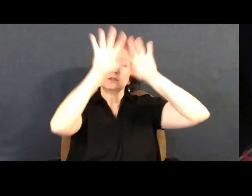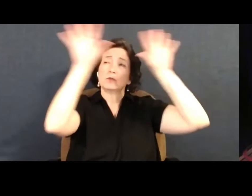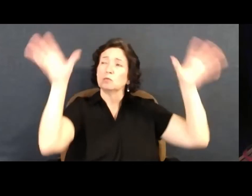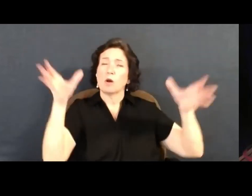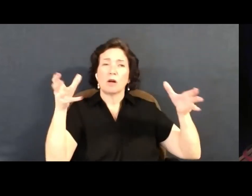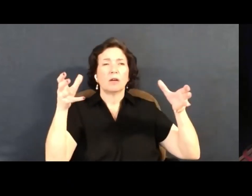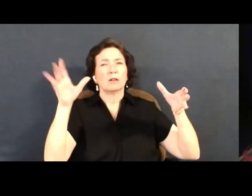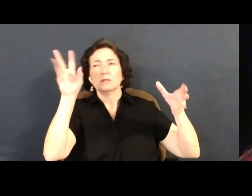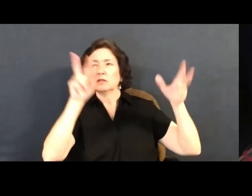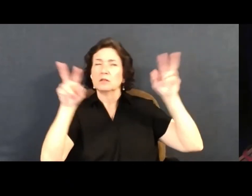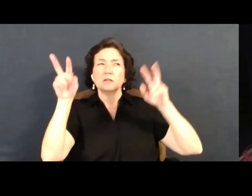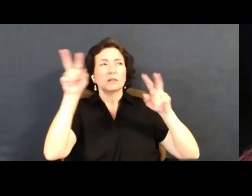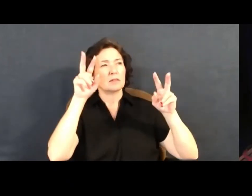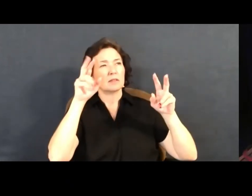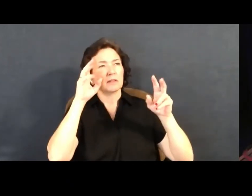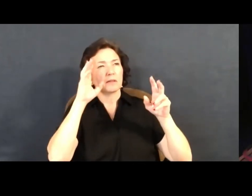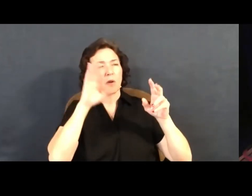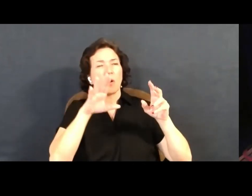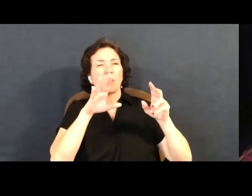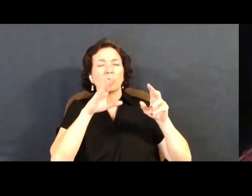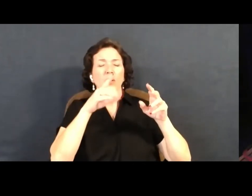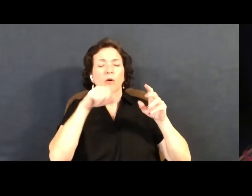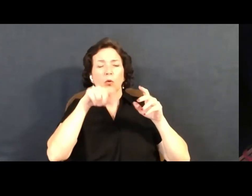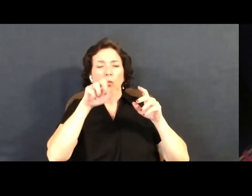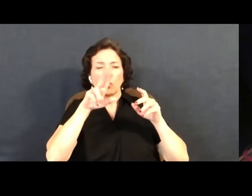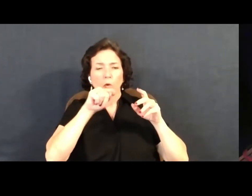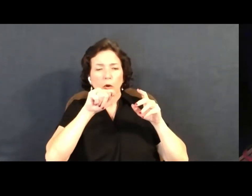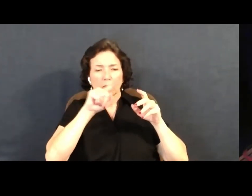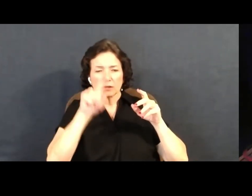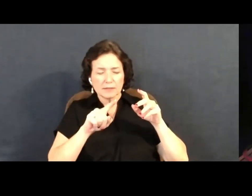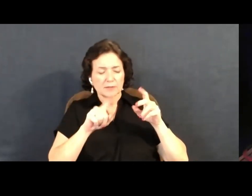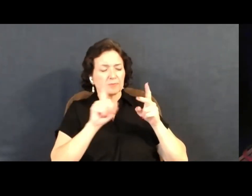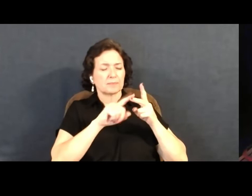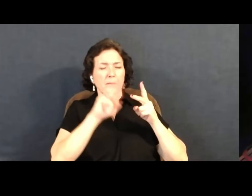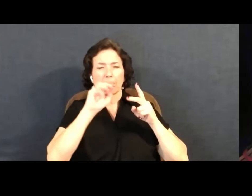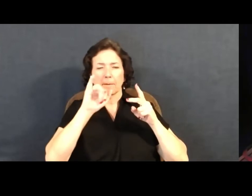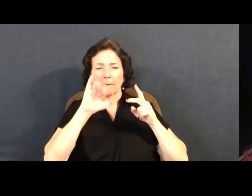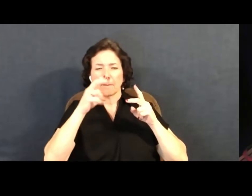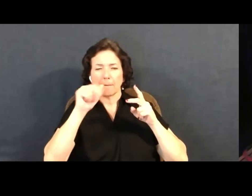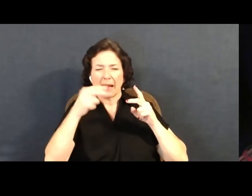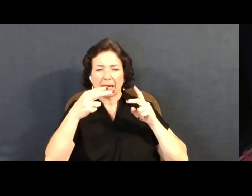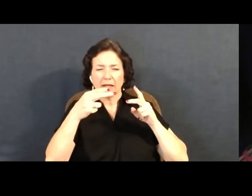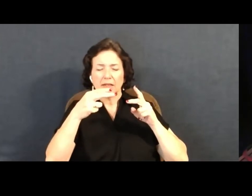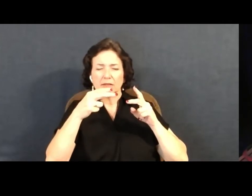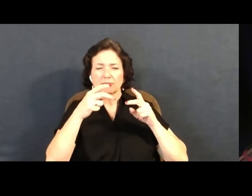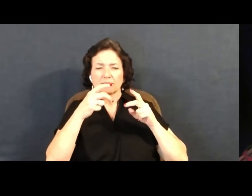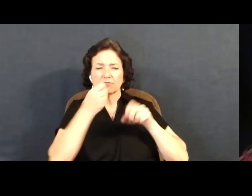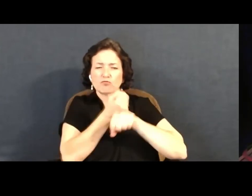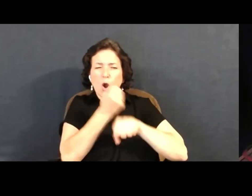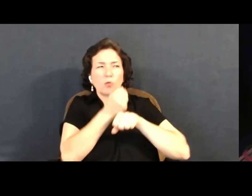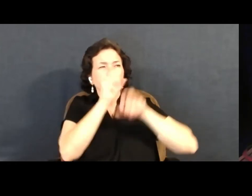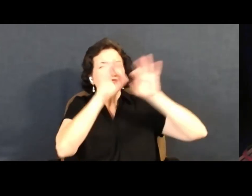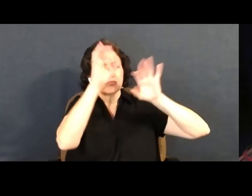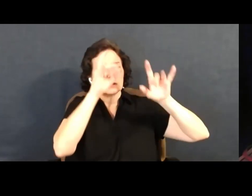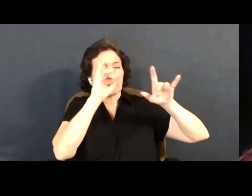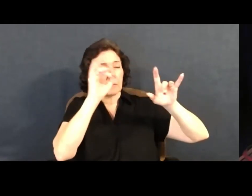mica and the quartz seemed to glitter and glow like a thousand tiny constellations